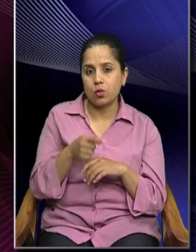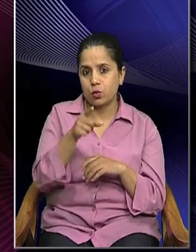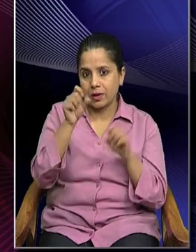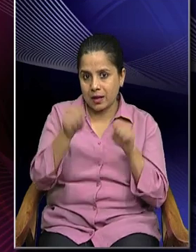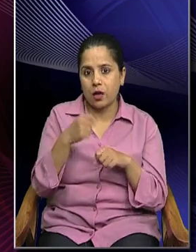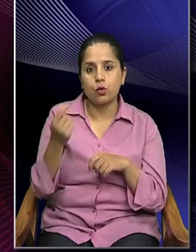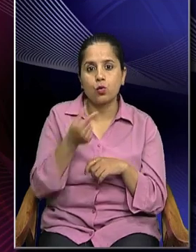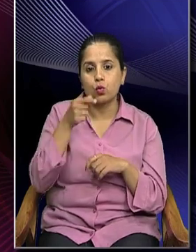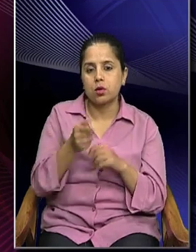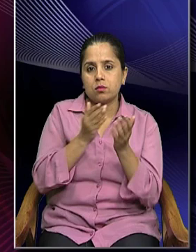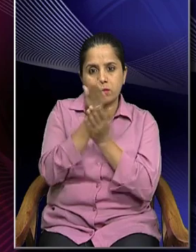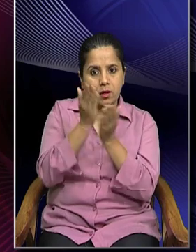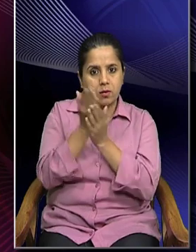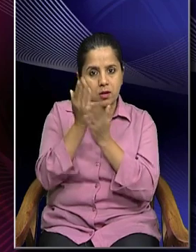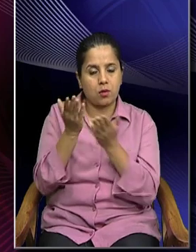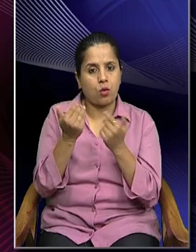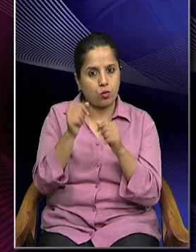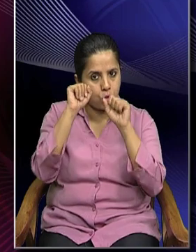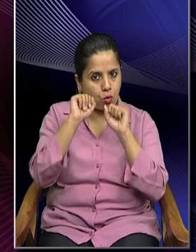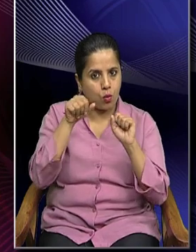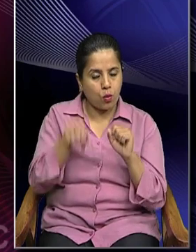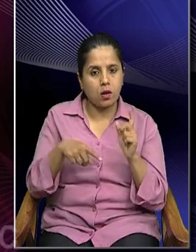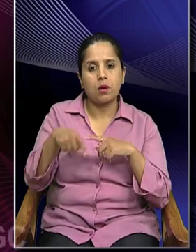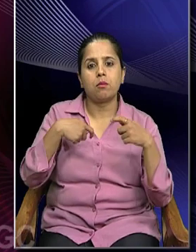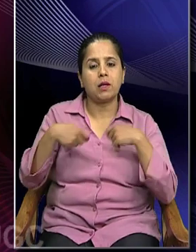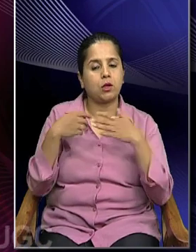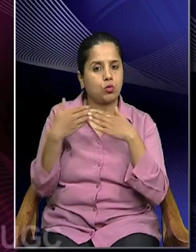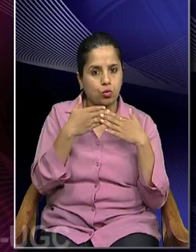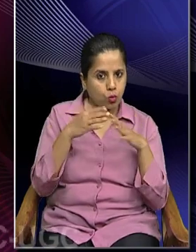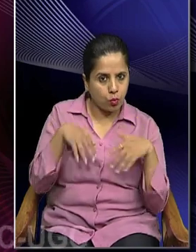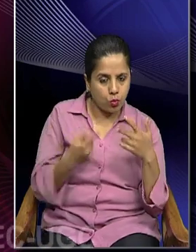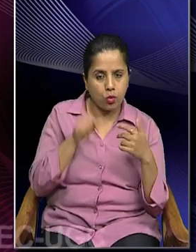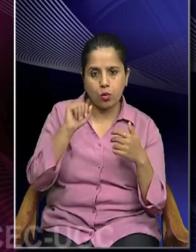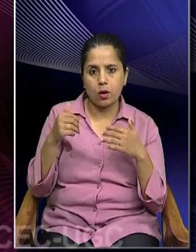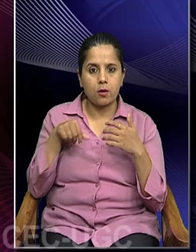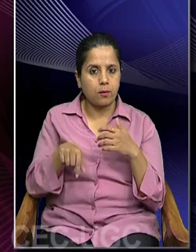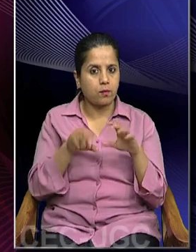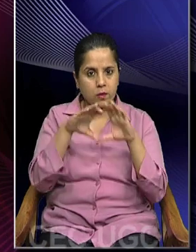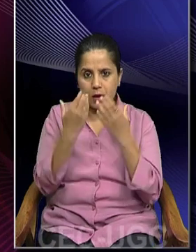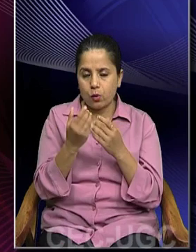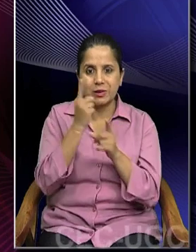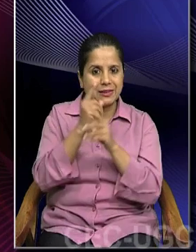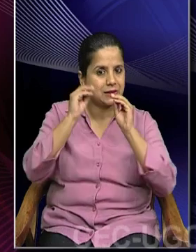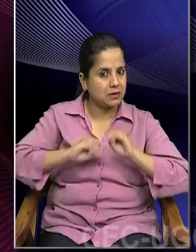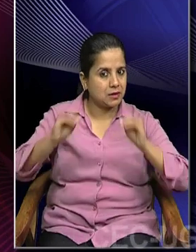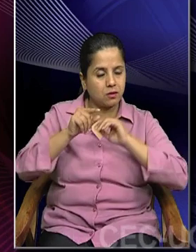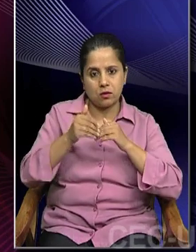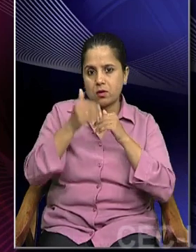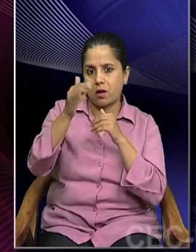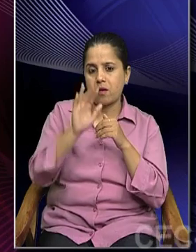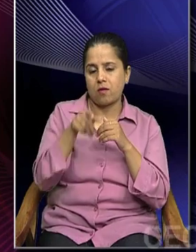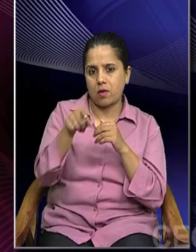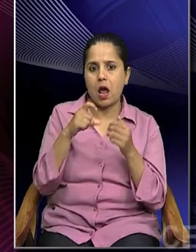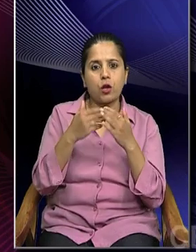to use these methods in your particular business schools and in your classroom teaching, which is going to make